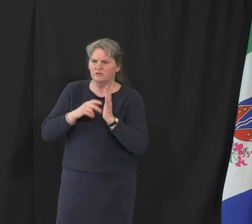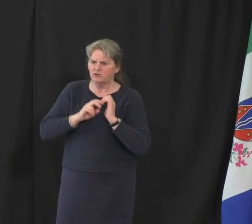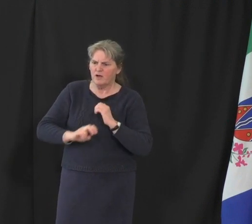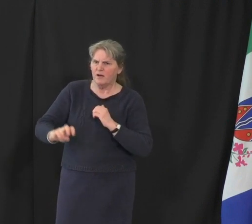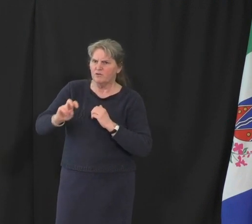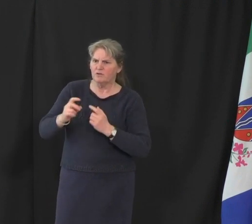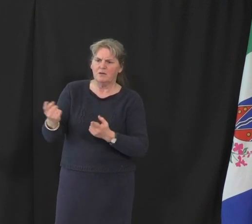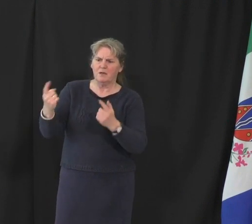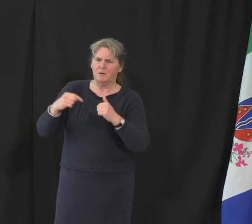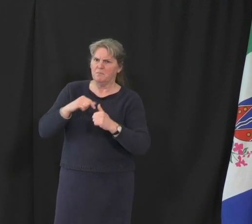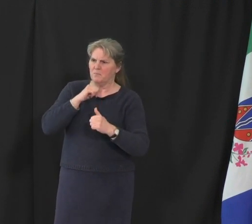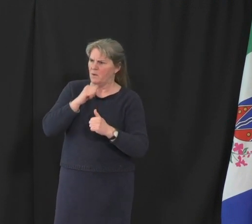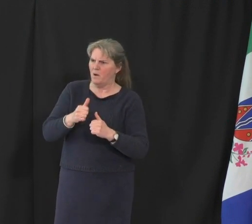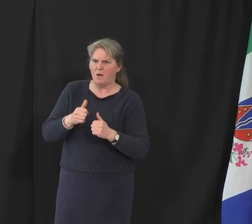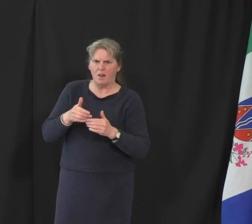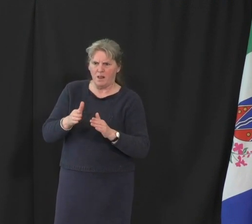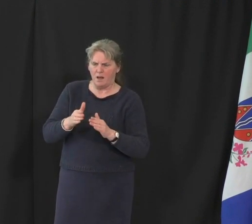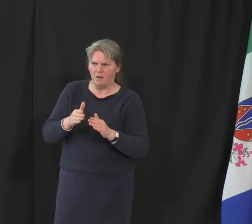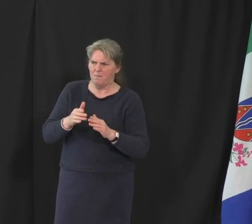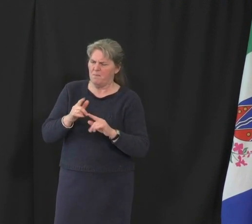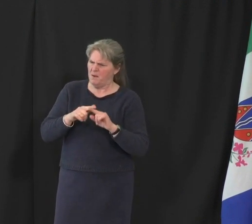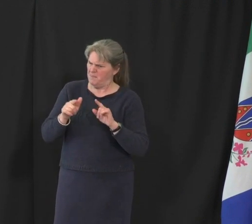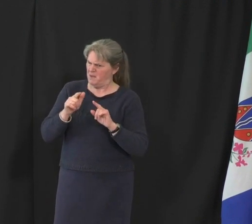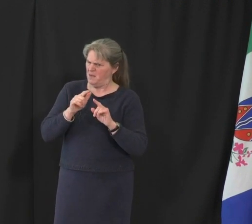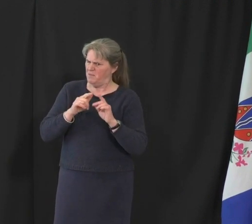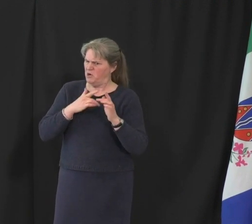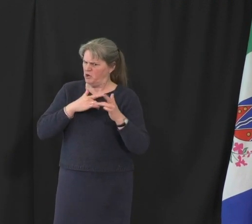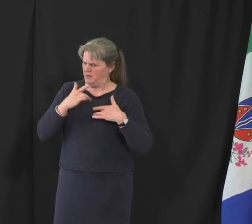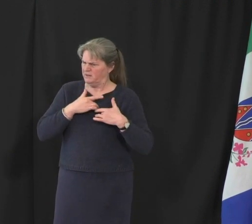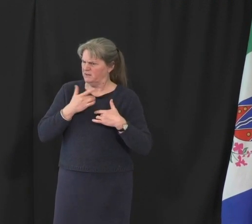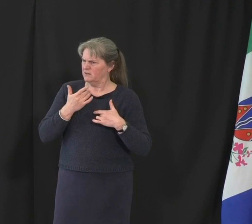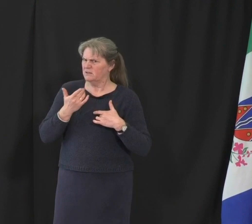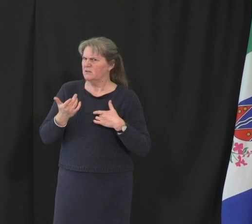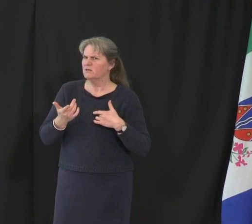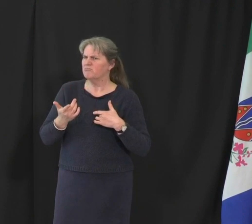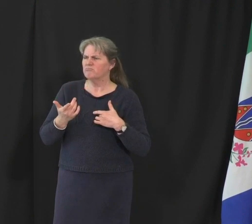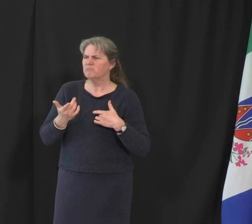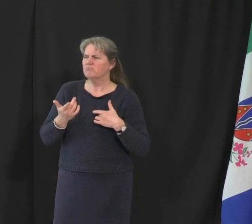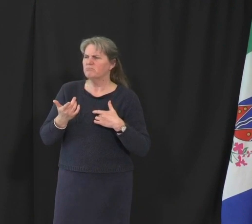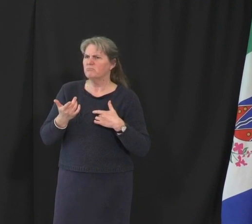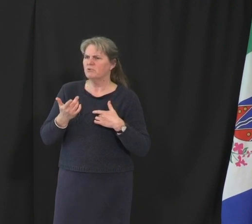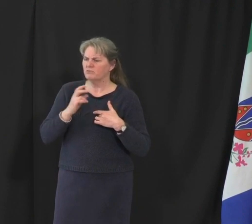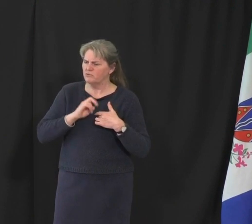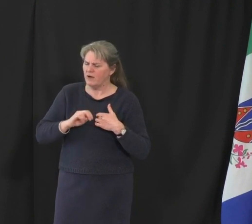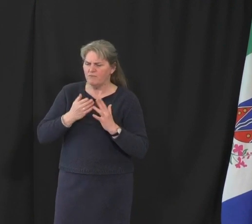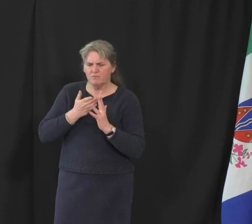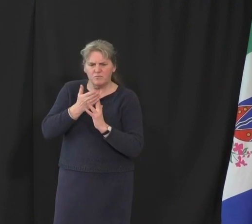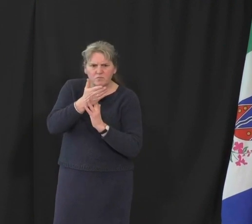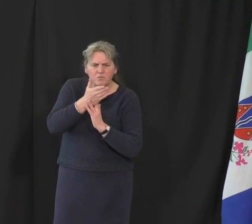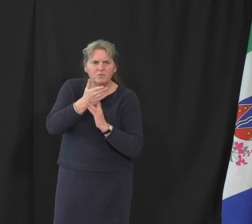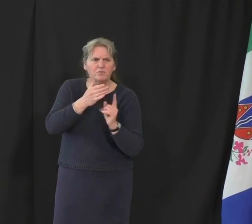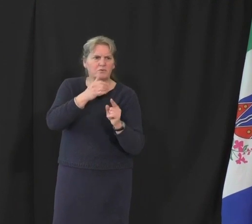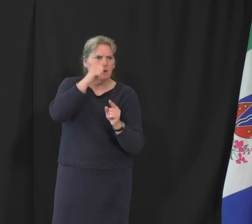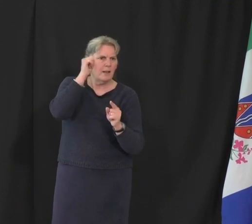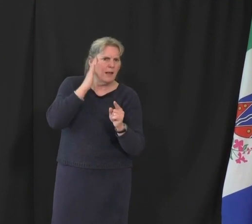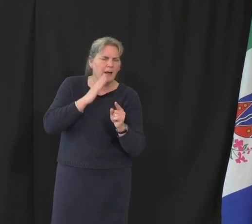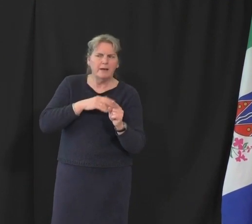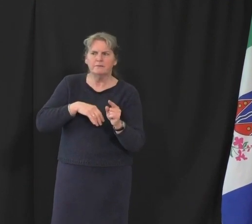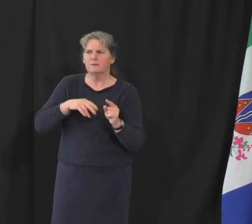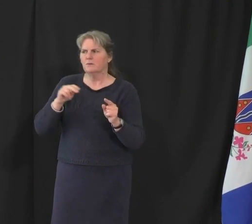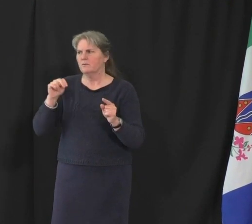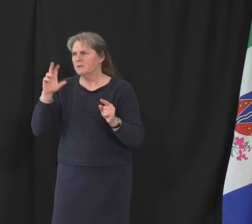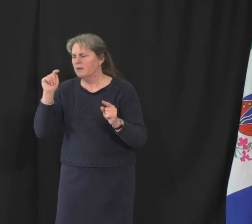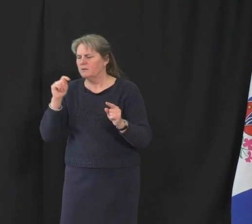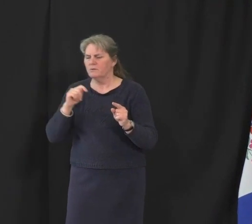travelers, and a lot of people are concerned still mostly by people traveling through on their way to Alaska as being the